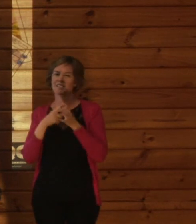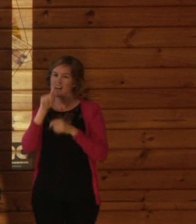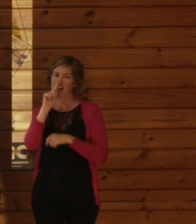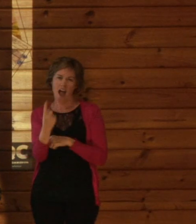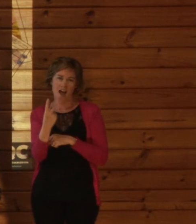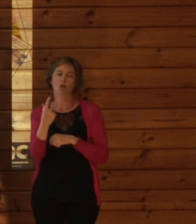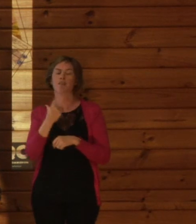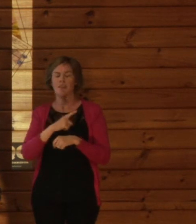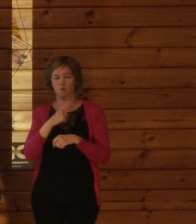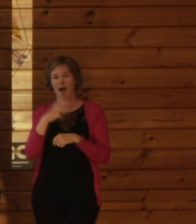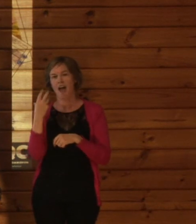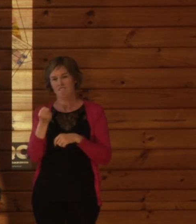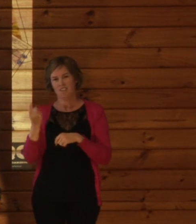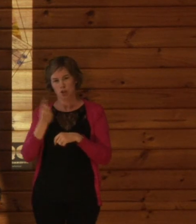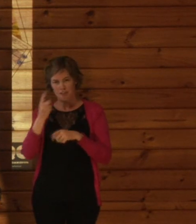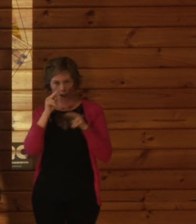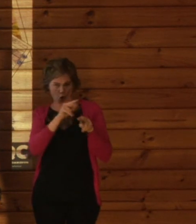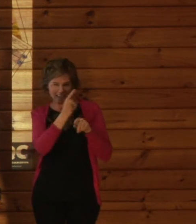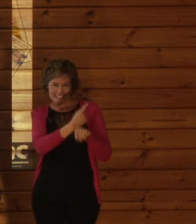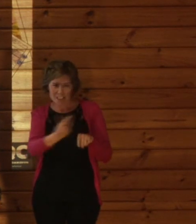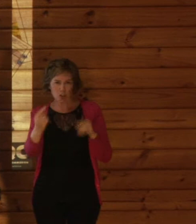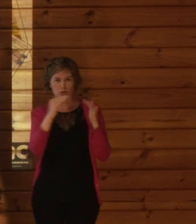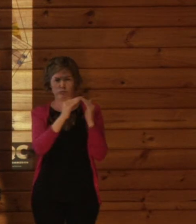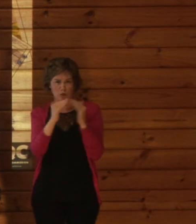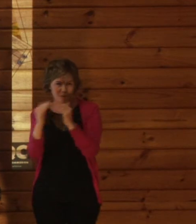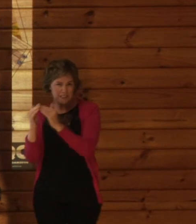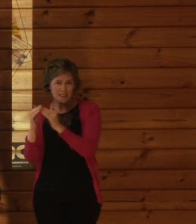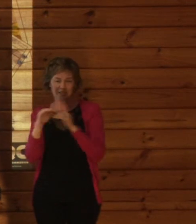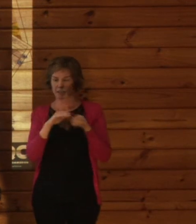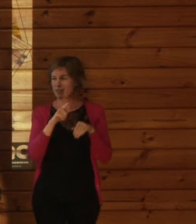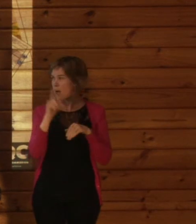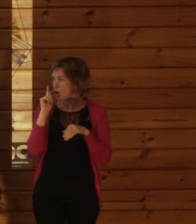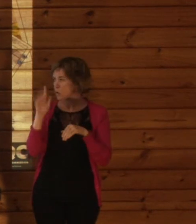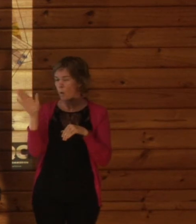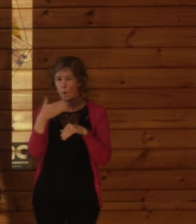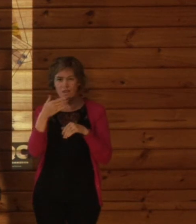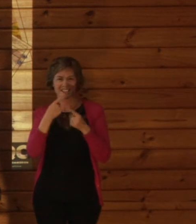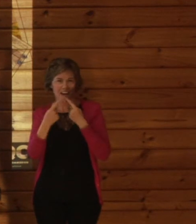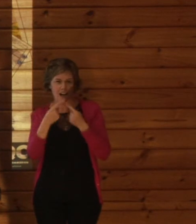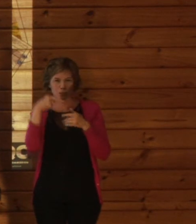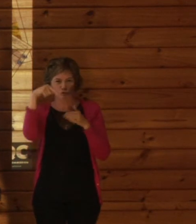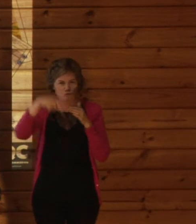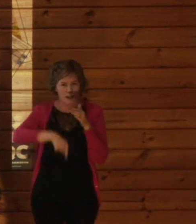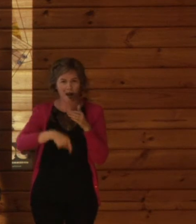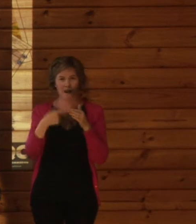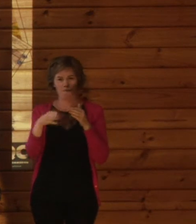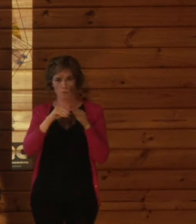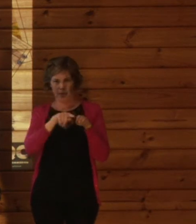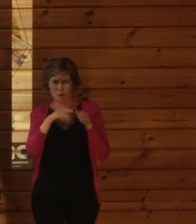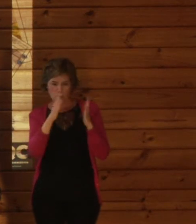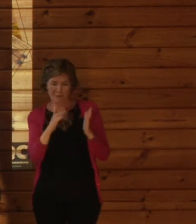information. They look at all the drilling data around the property. They look at how the land is settled. They look at analysis of each of those CPTs to